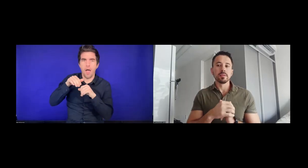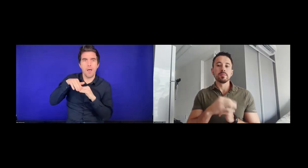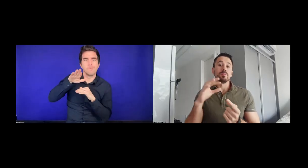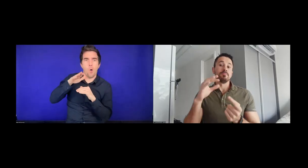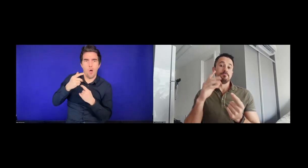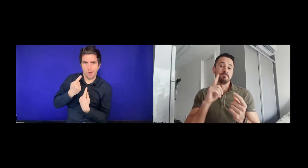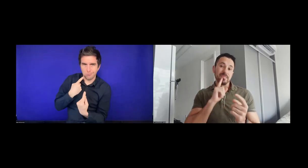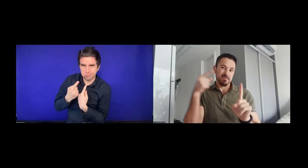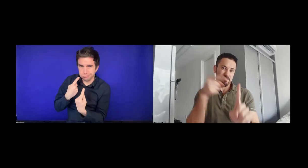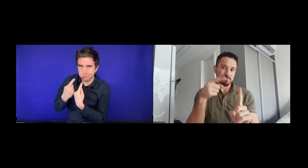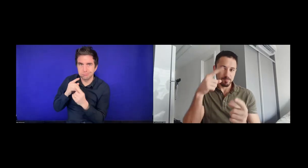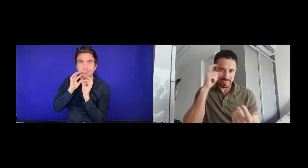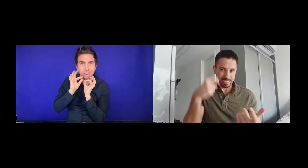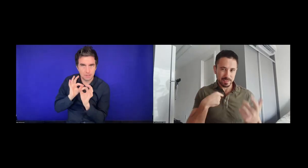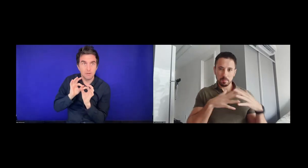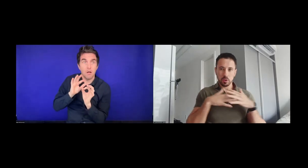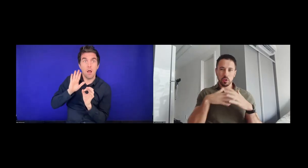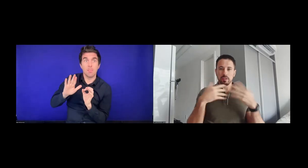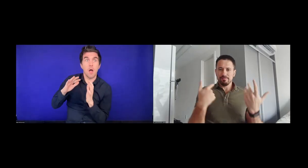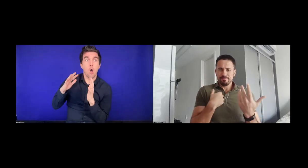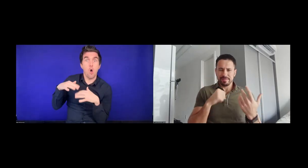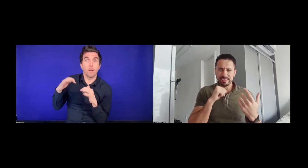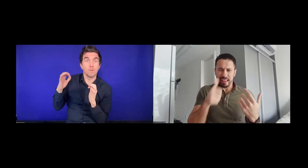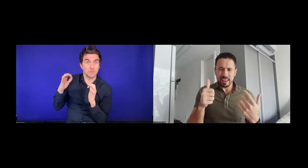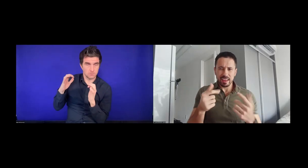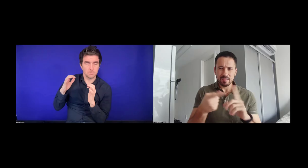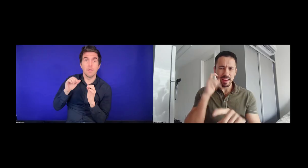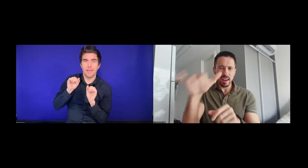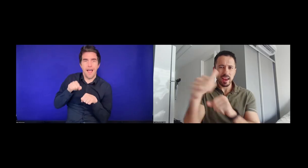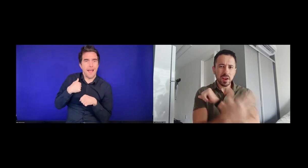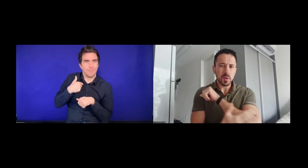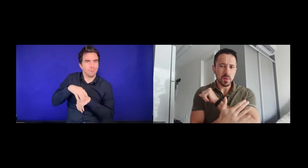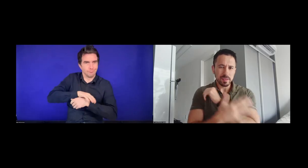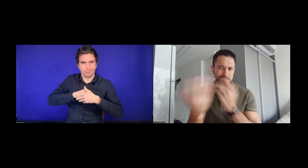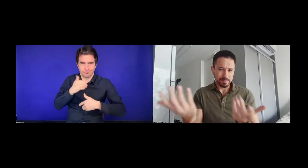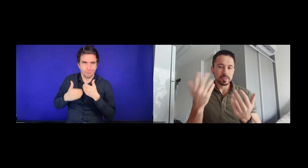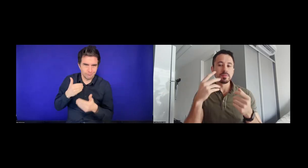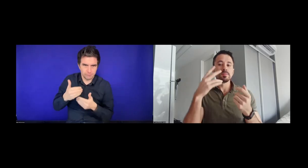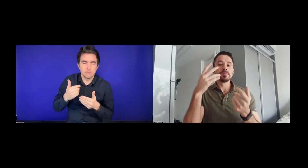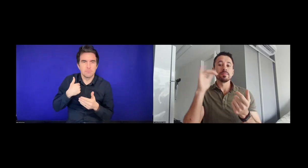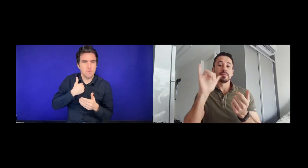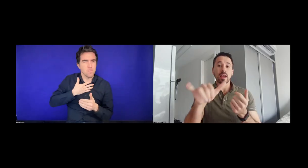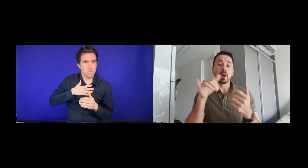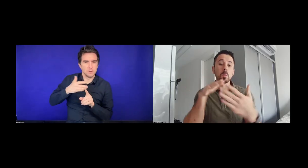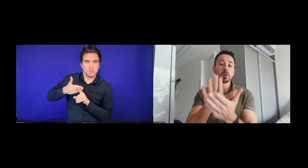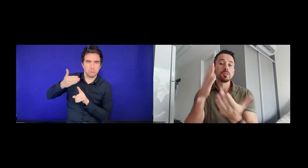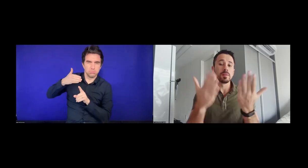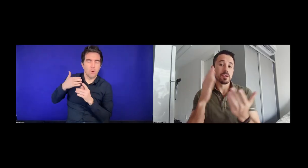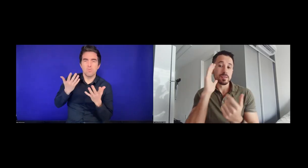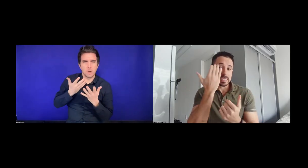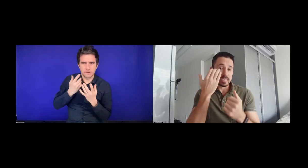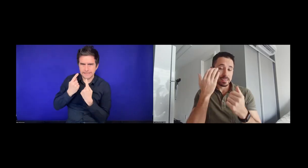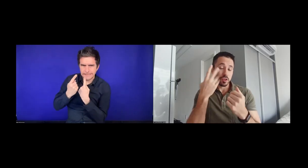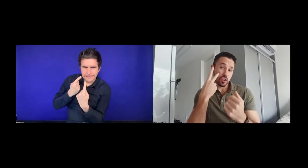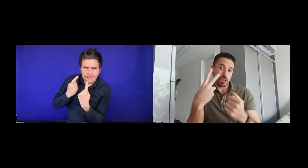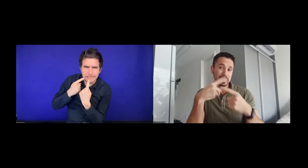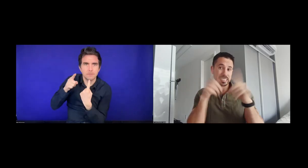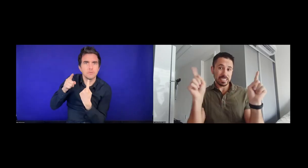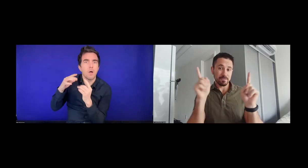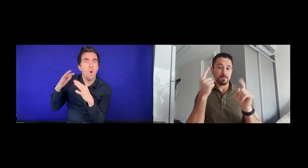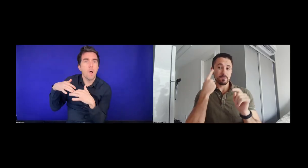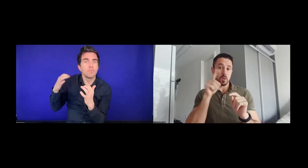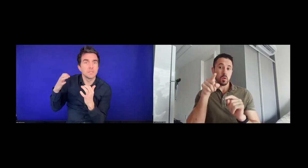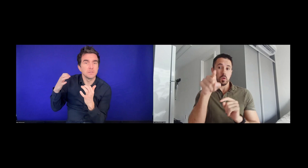connect directly to government, and that has not been as effective. A big reason is because I'm American. I'm coming